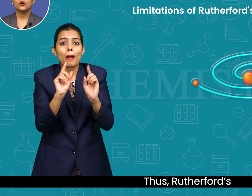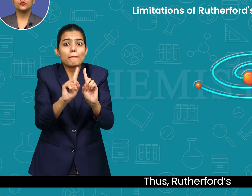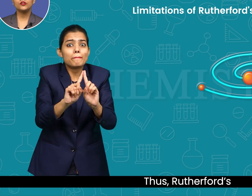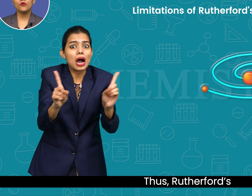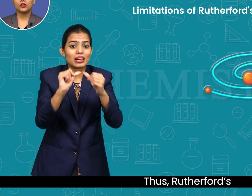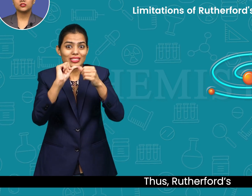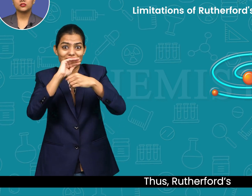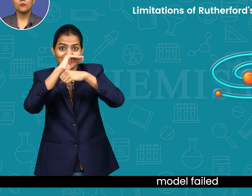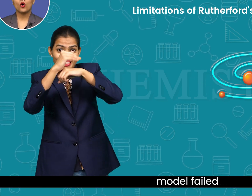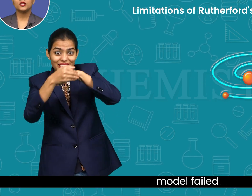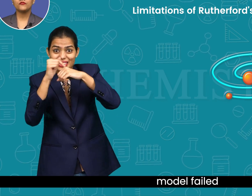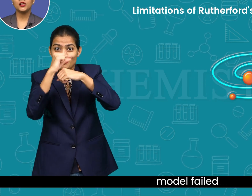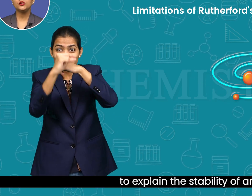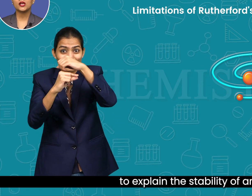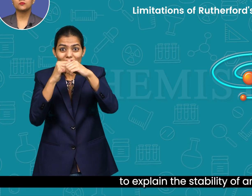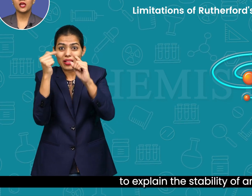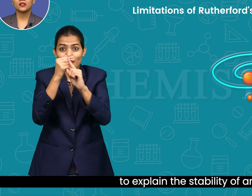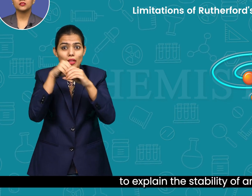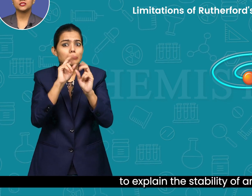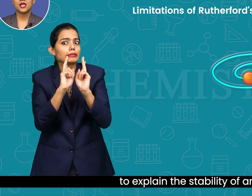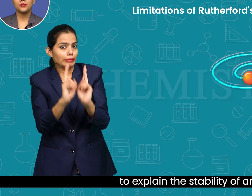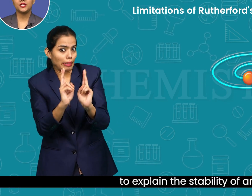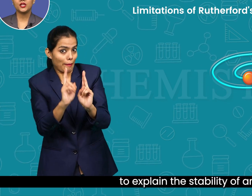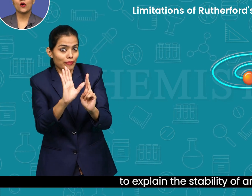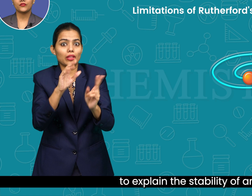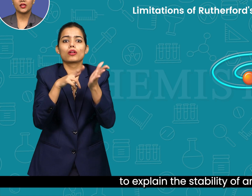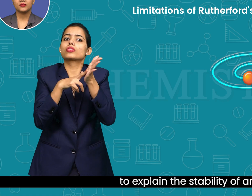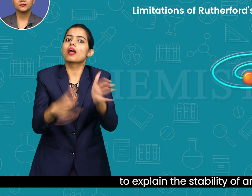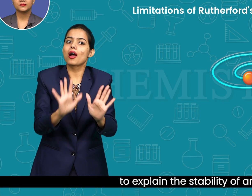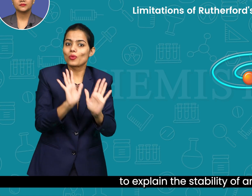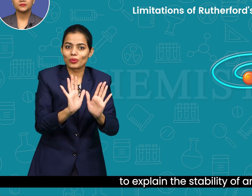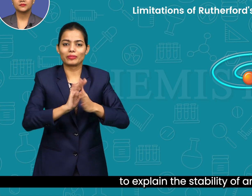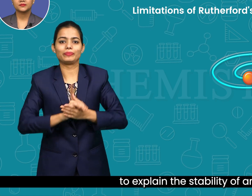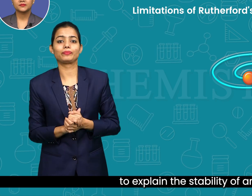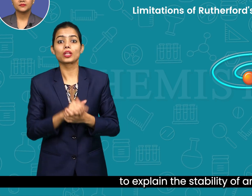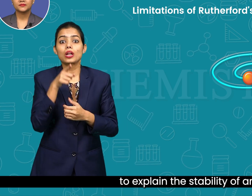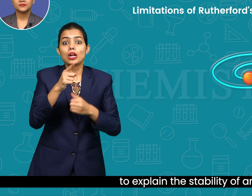Thus, Rutherford's model failed to explain the stability of an